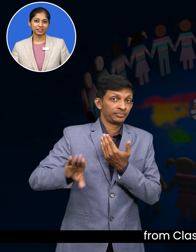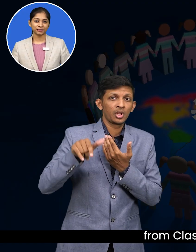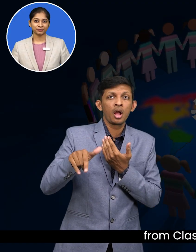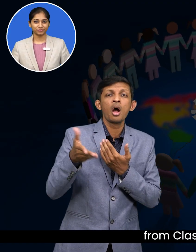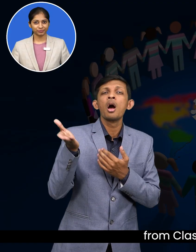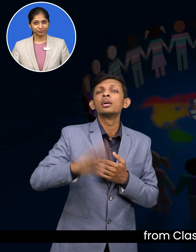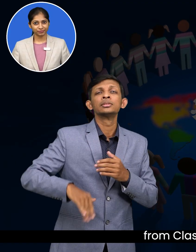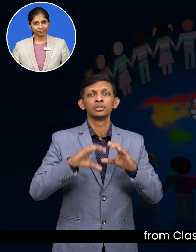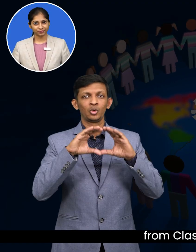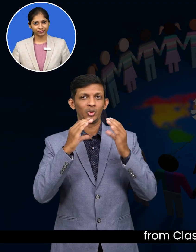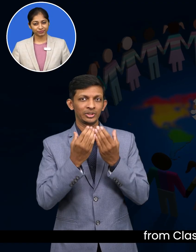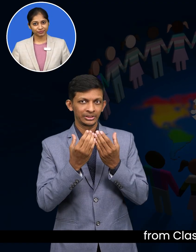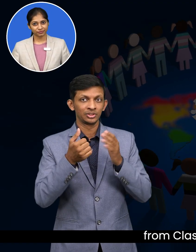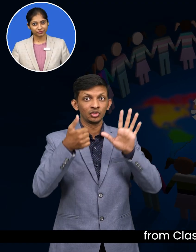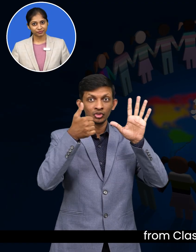Studies.